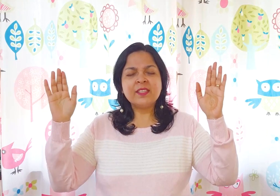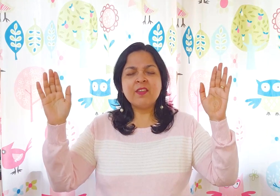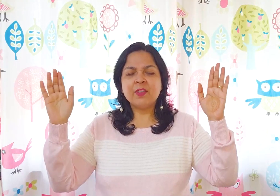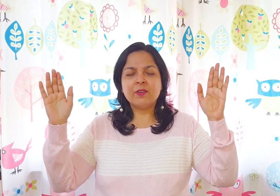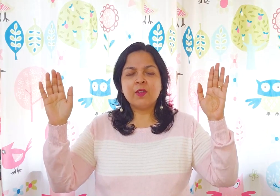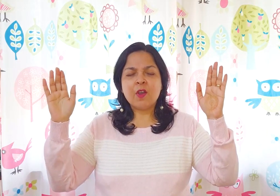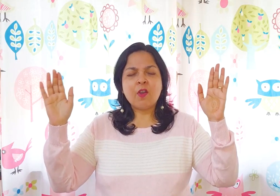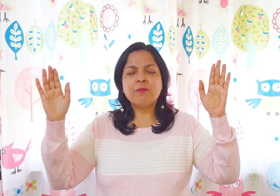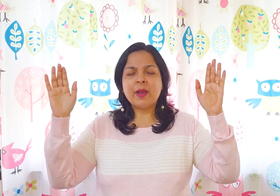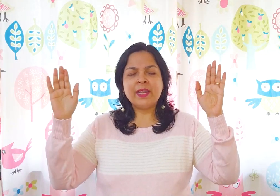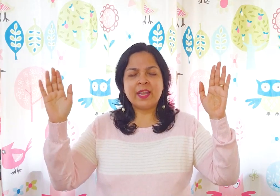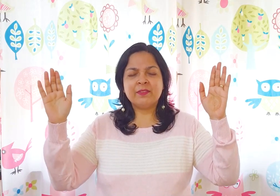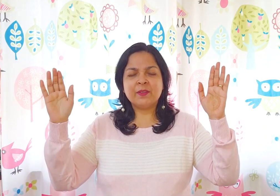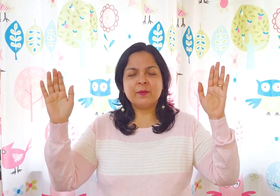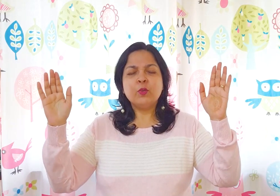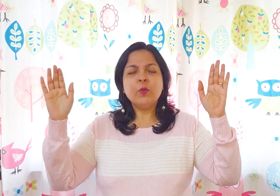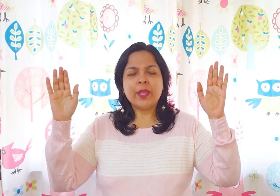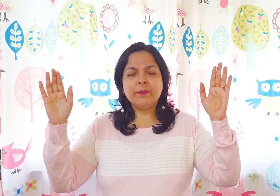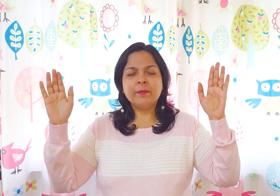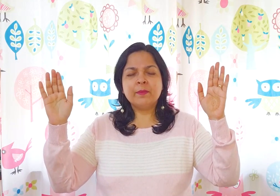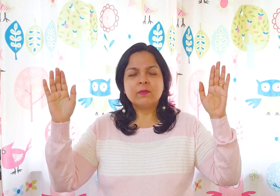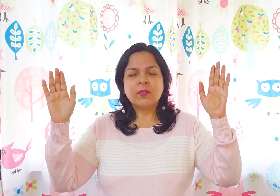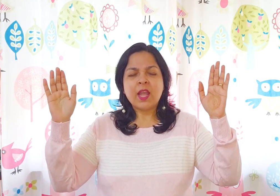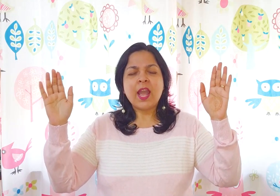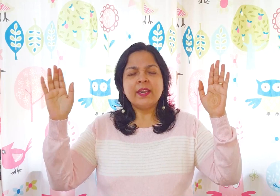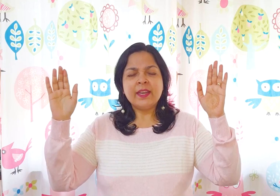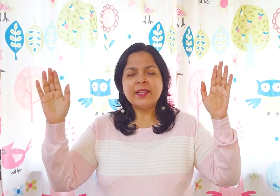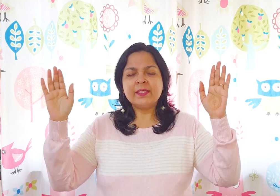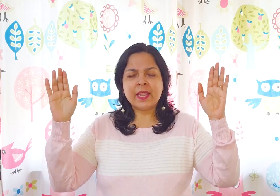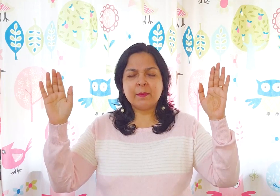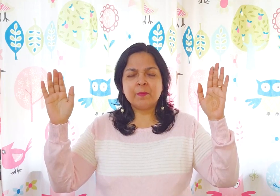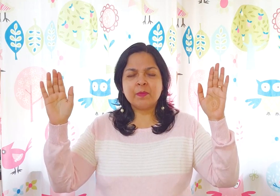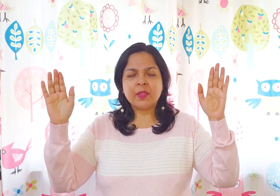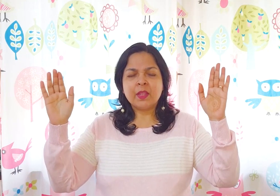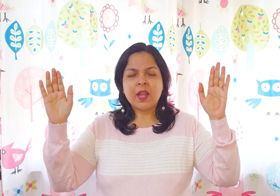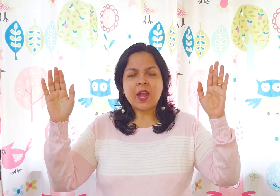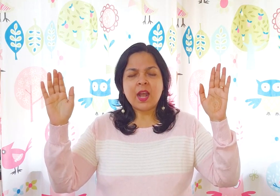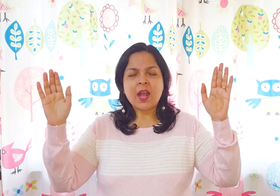and Savior of my life. Through him and in his name,